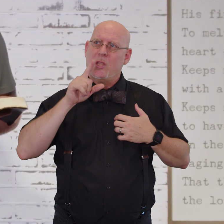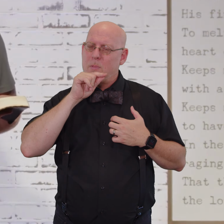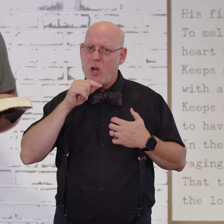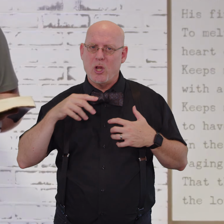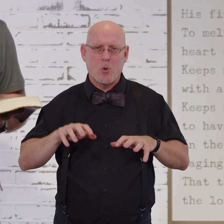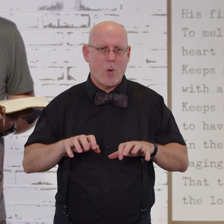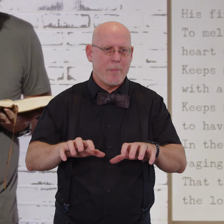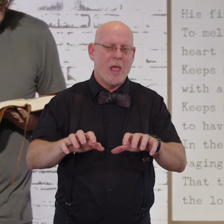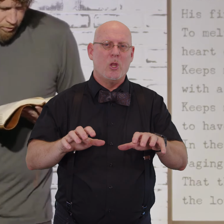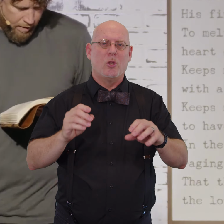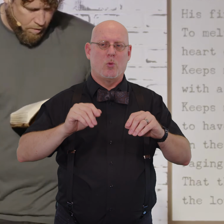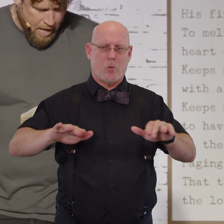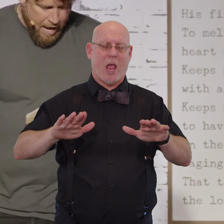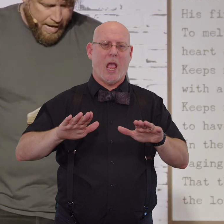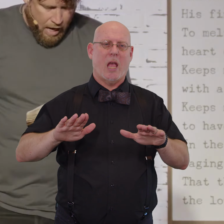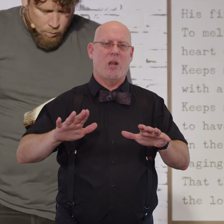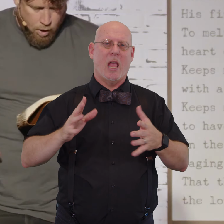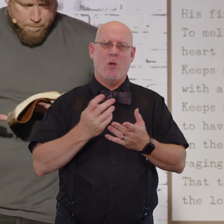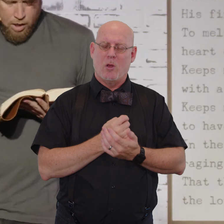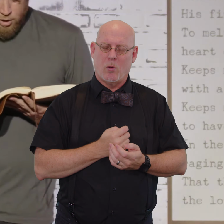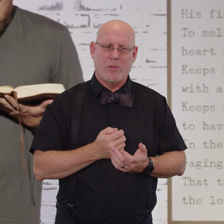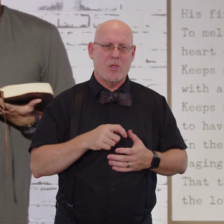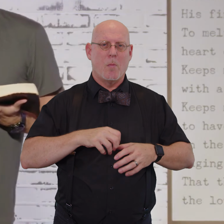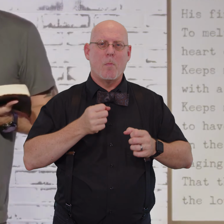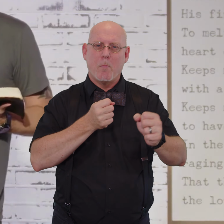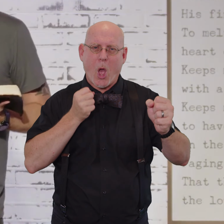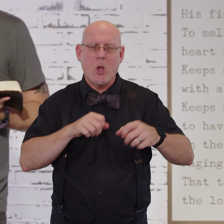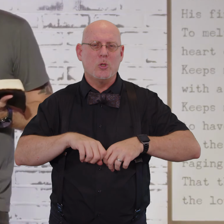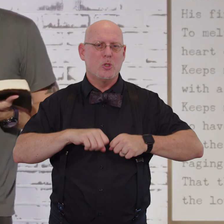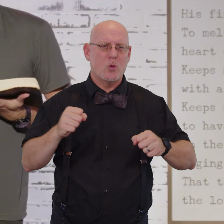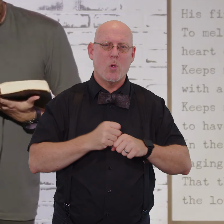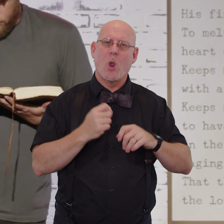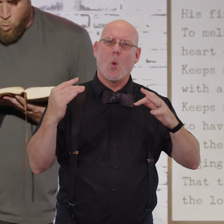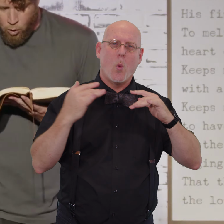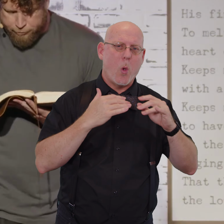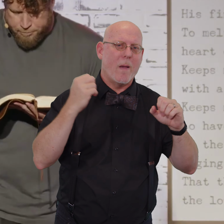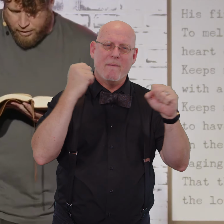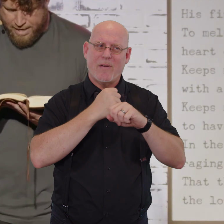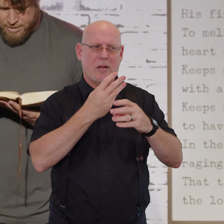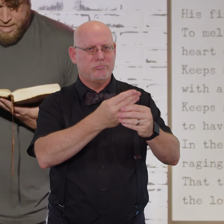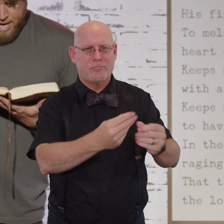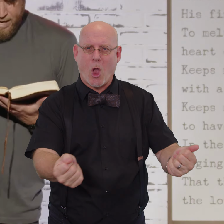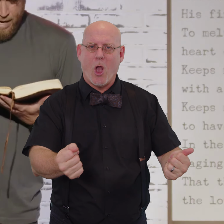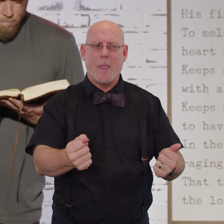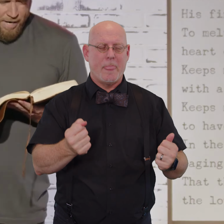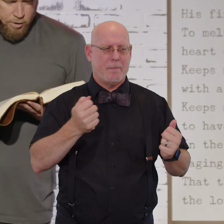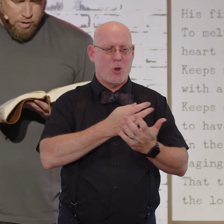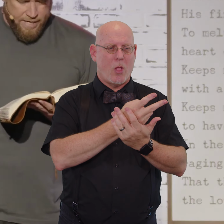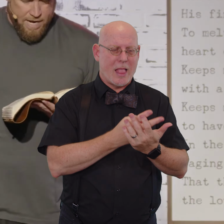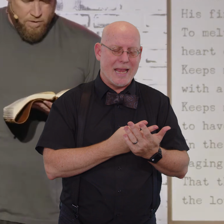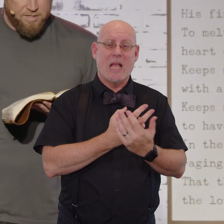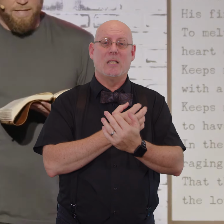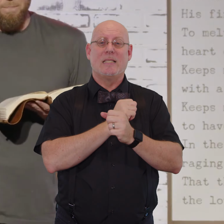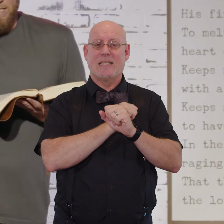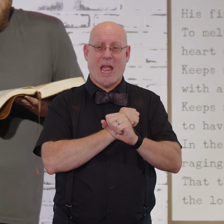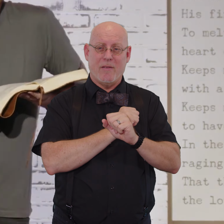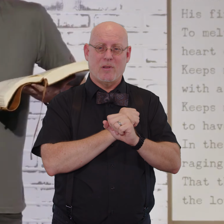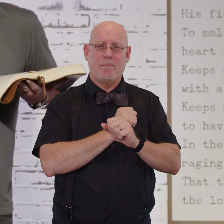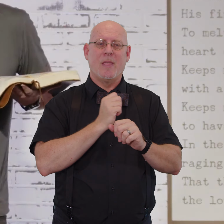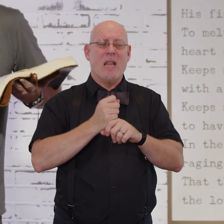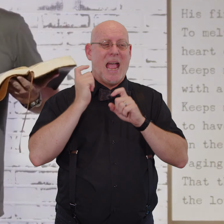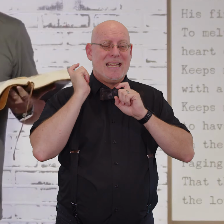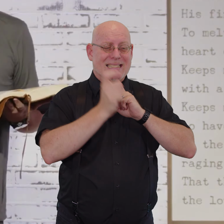field the birds the heavens and the creeping things of the ground and I will abolish the bow the sword fighting war from the land and I will make you lie down in safety